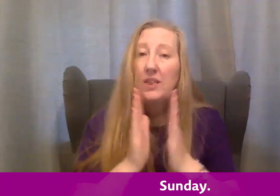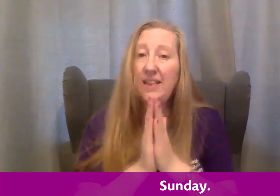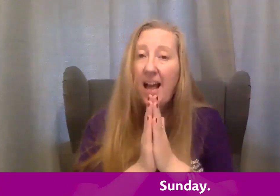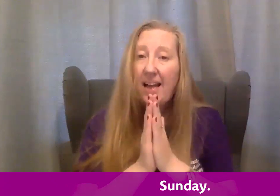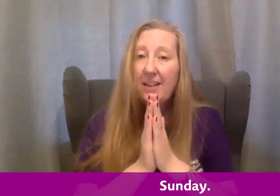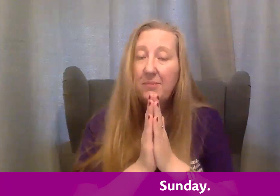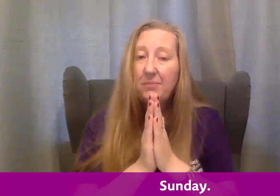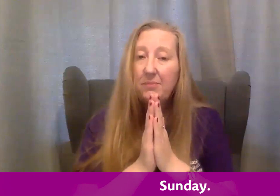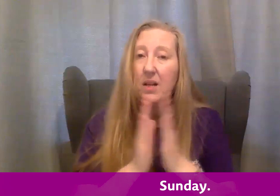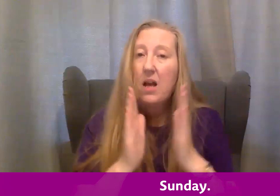sunday